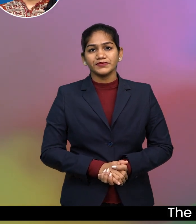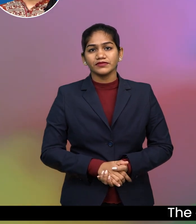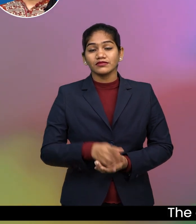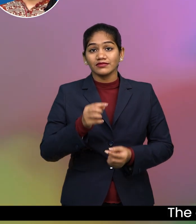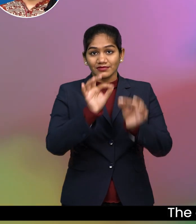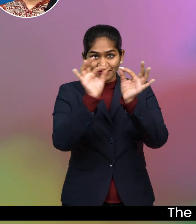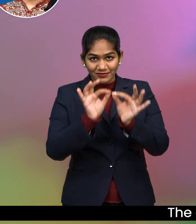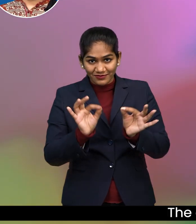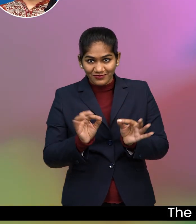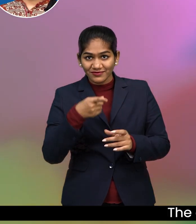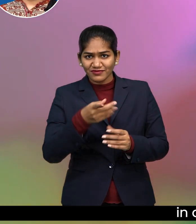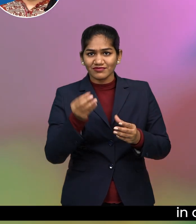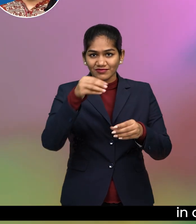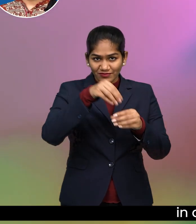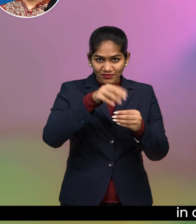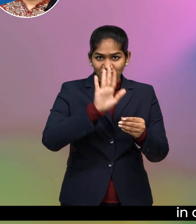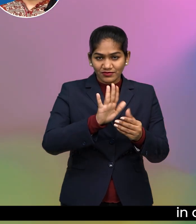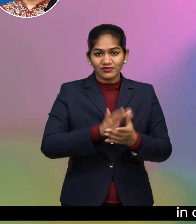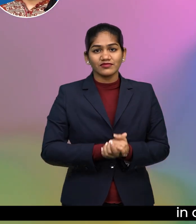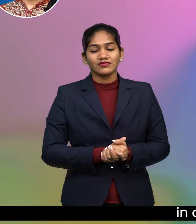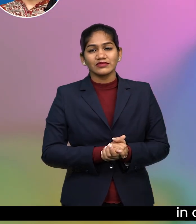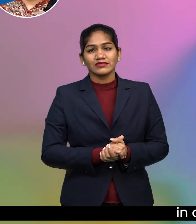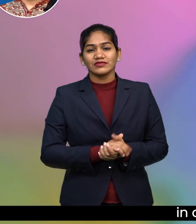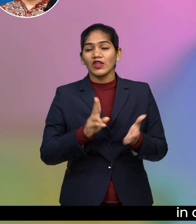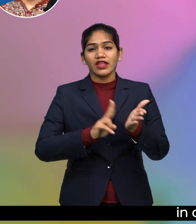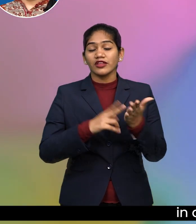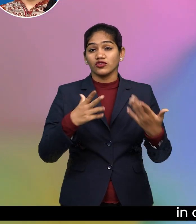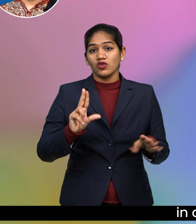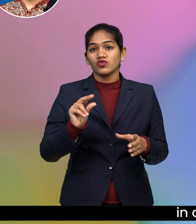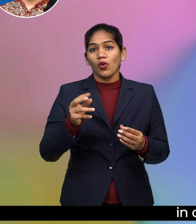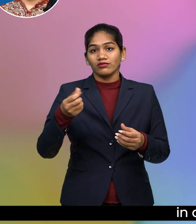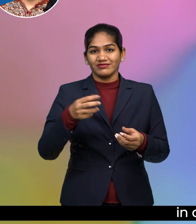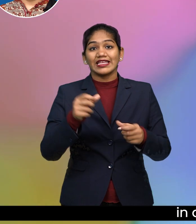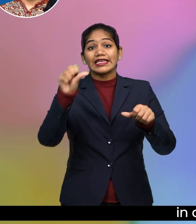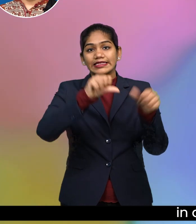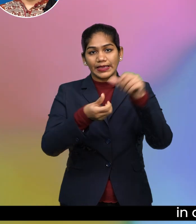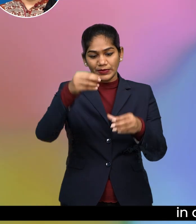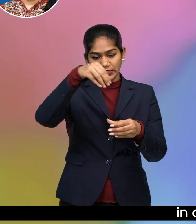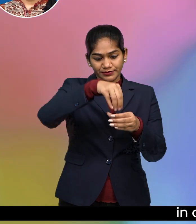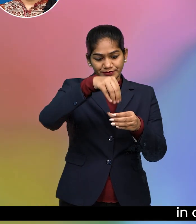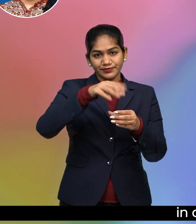The cells are then placed in an artificial medium